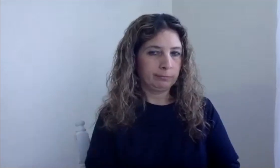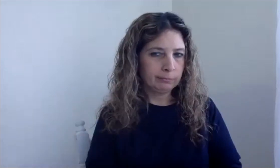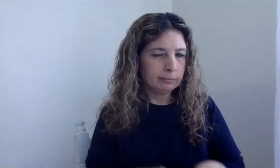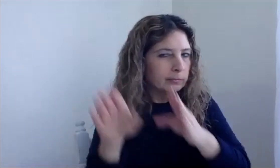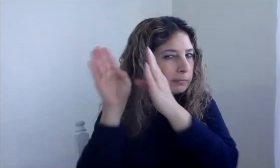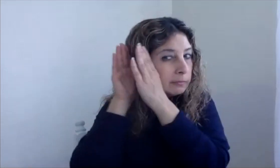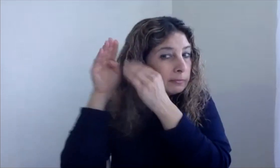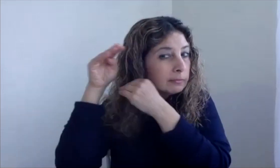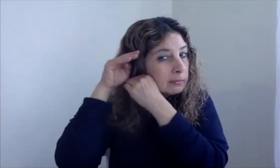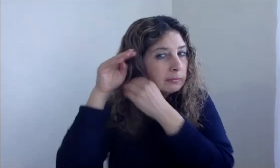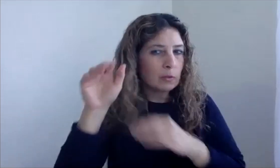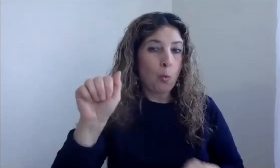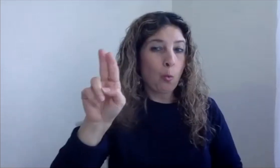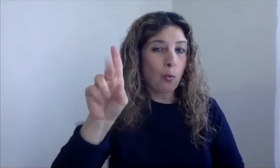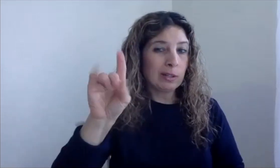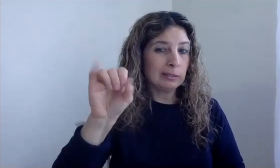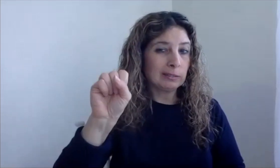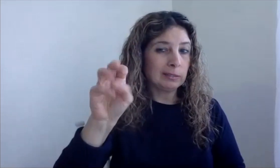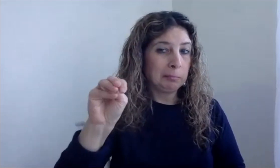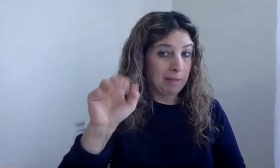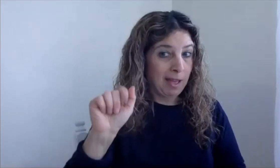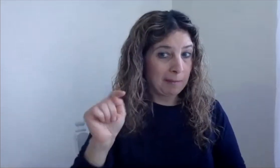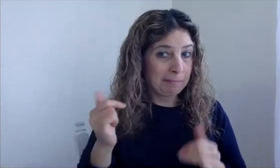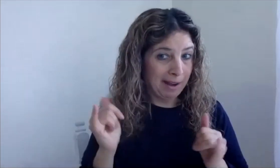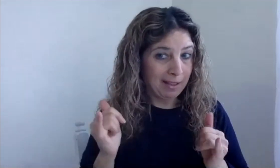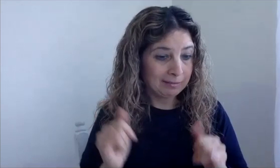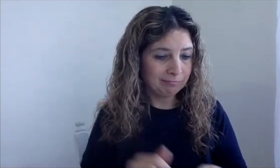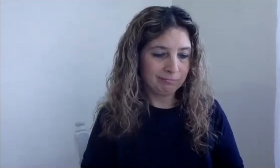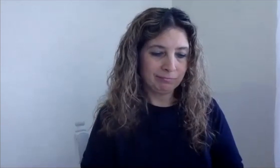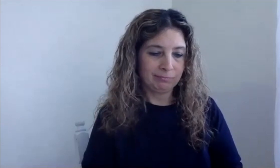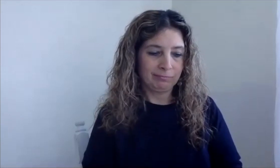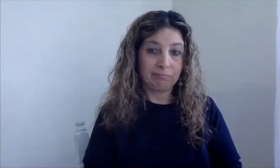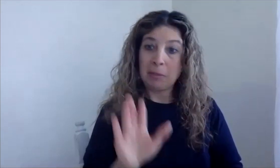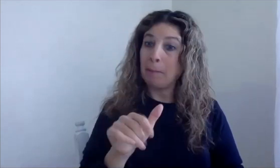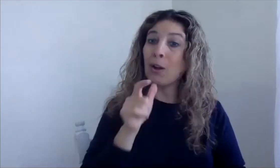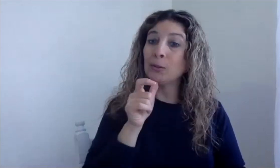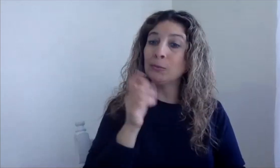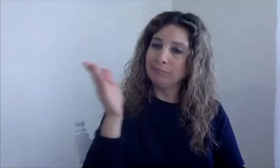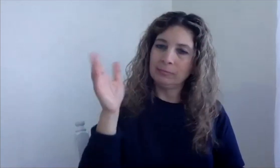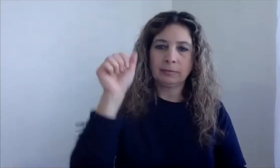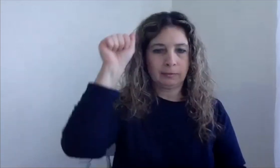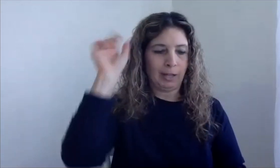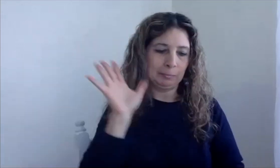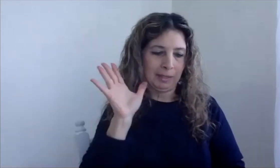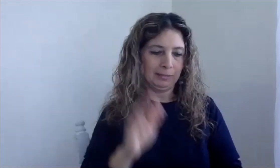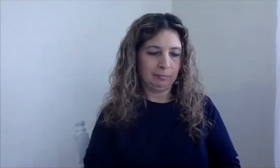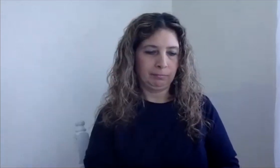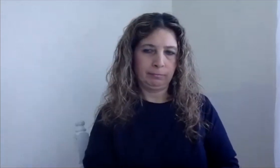So to me, it's pretty obvious that there's some autism at play here with Millneck Manor,